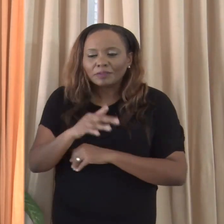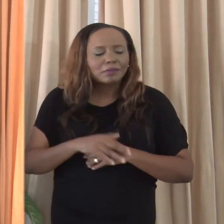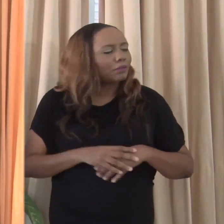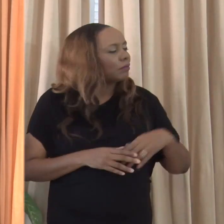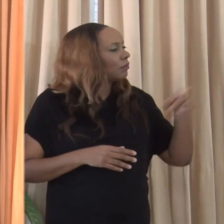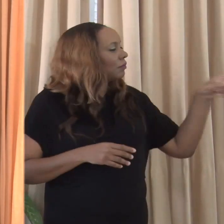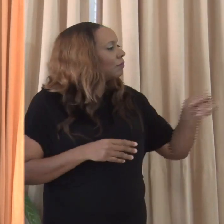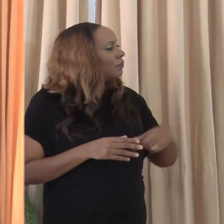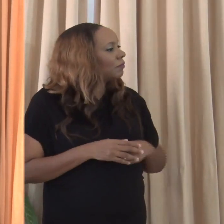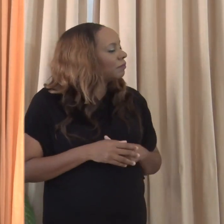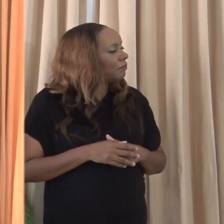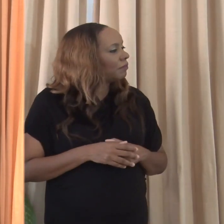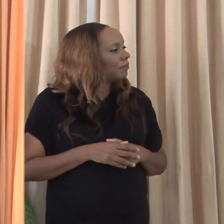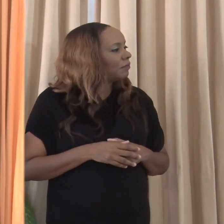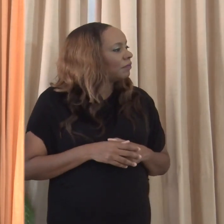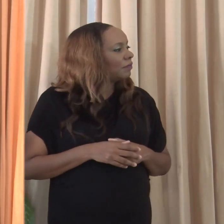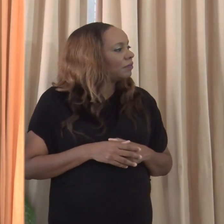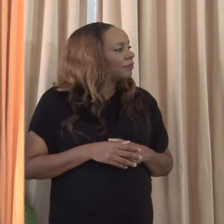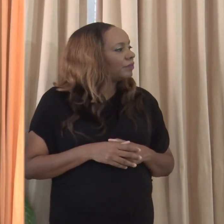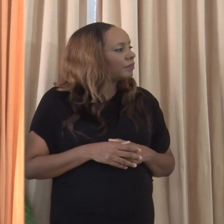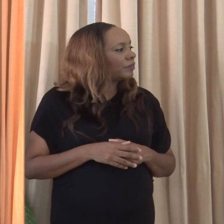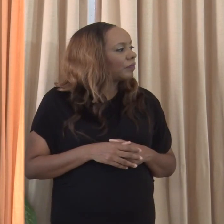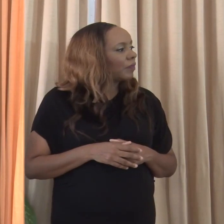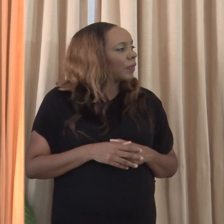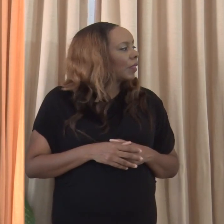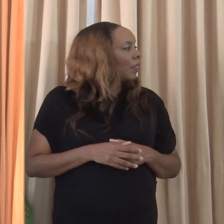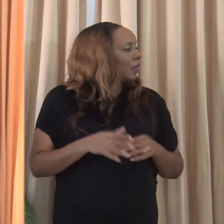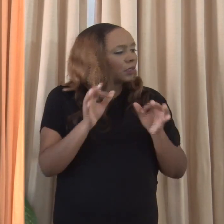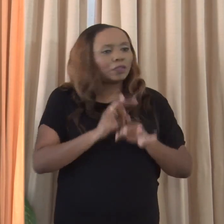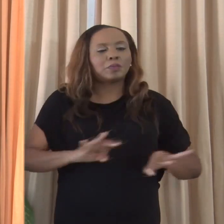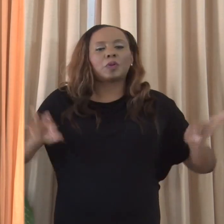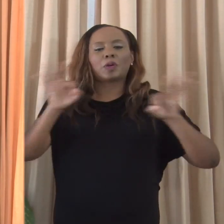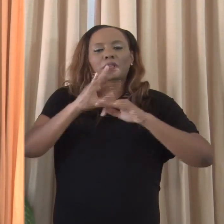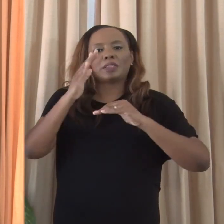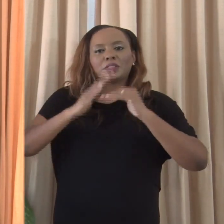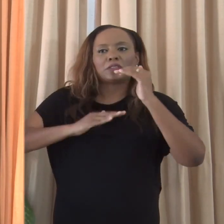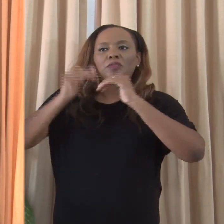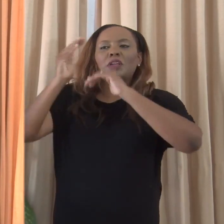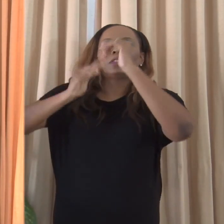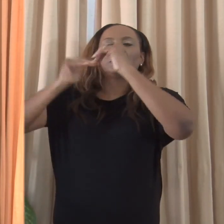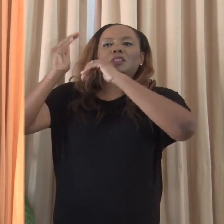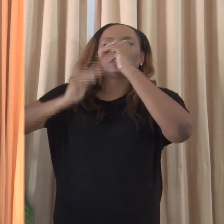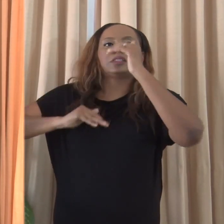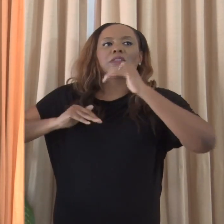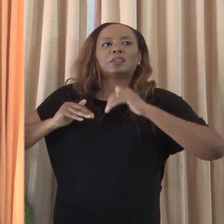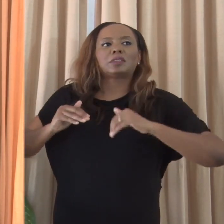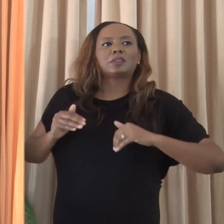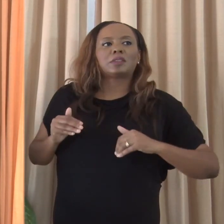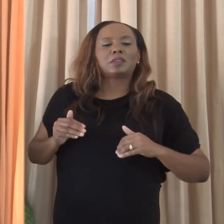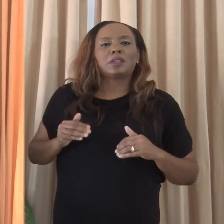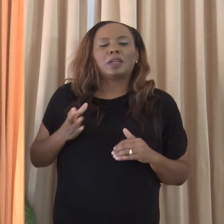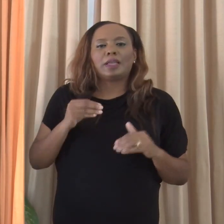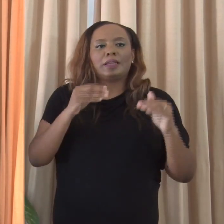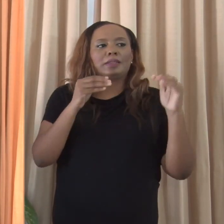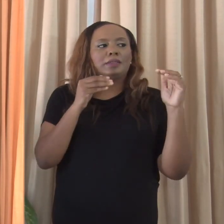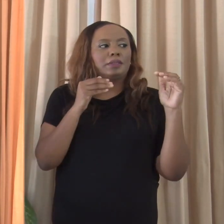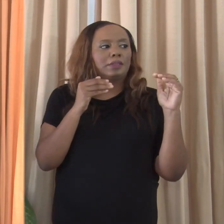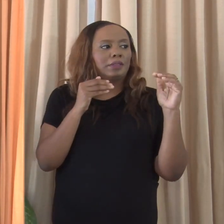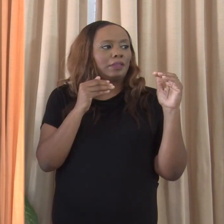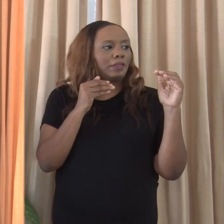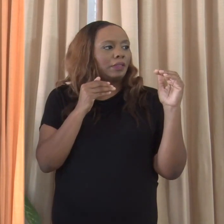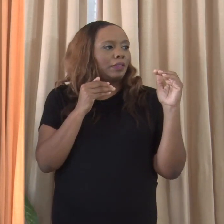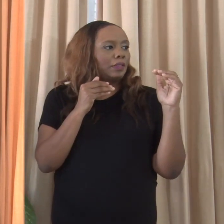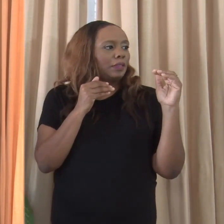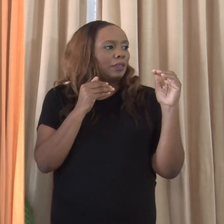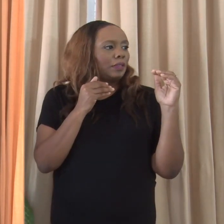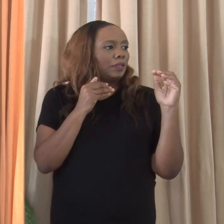Based on what you're saying about the importance of construction and yet at the same time the limiting the limitation not on our